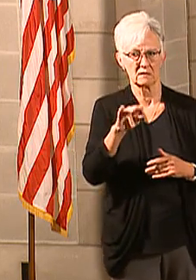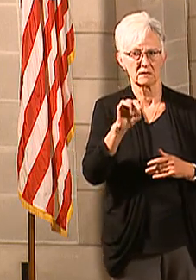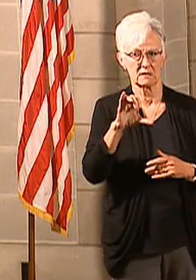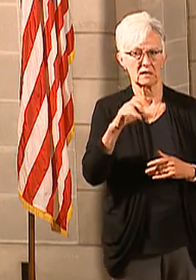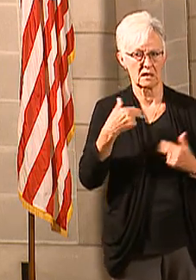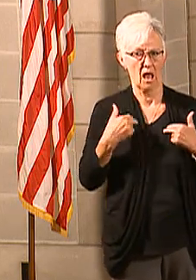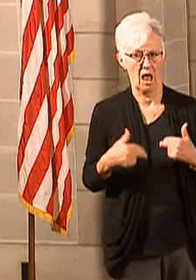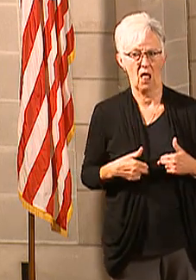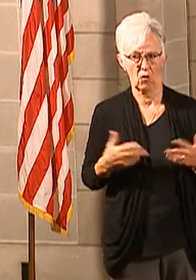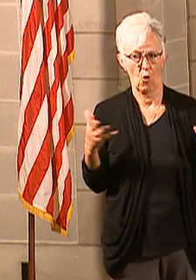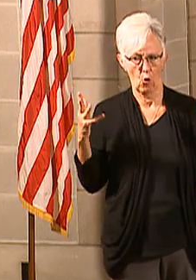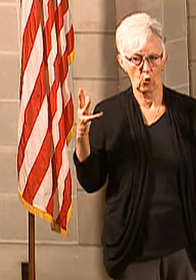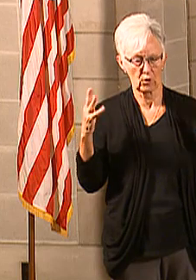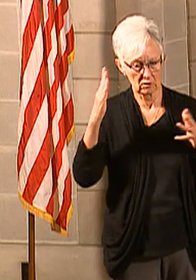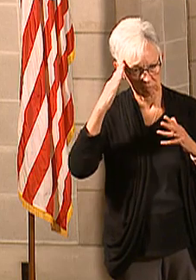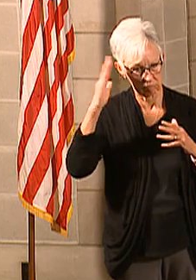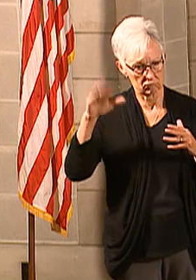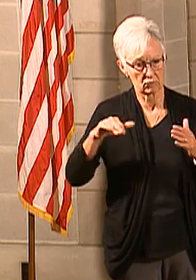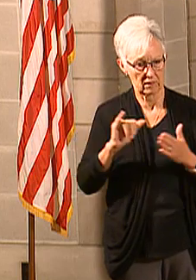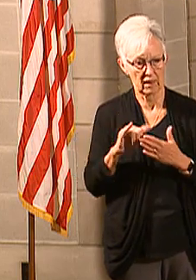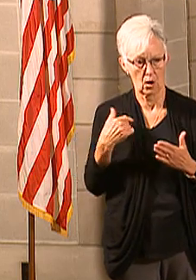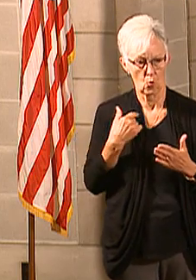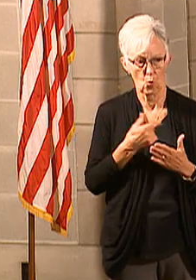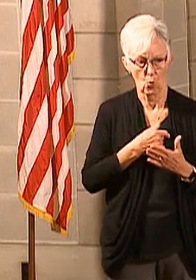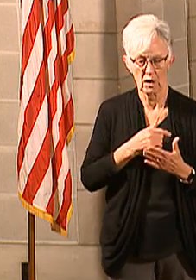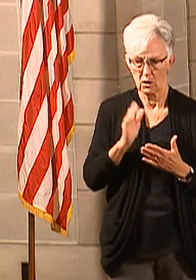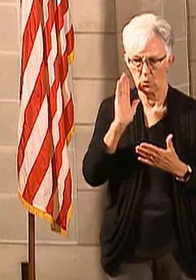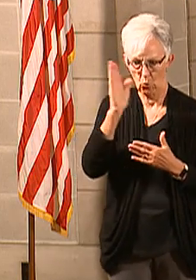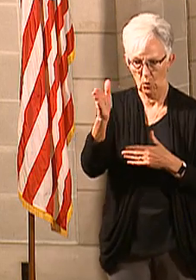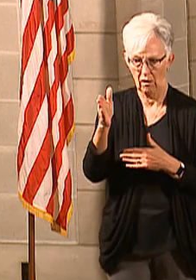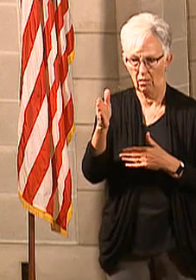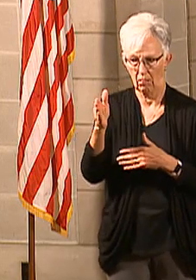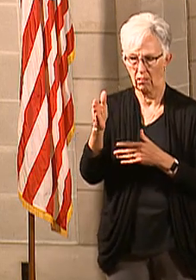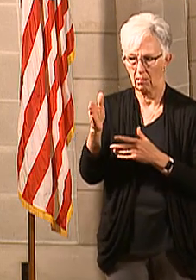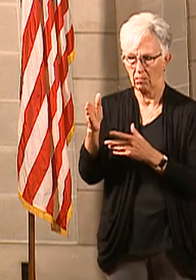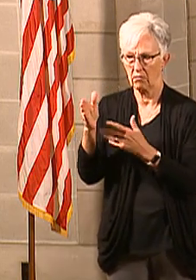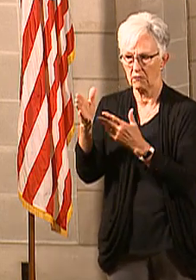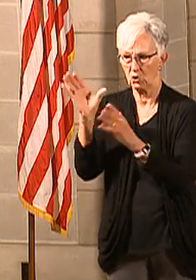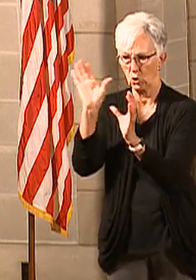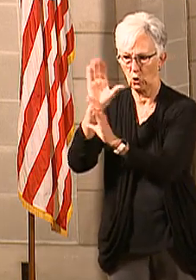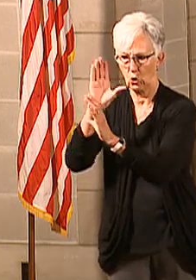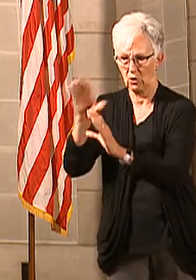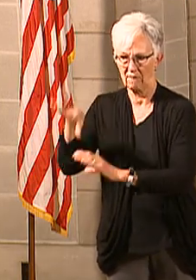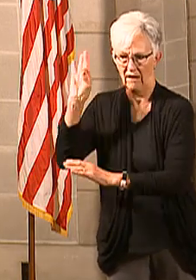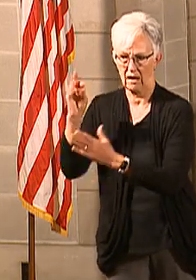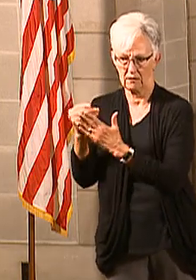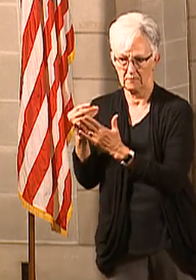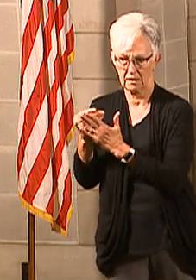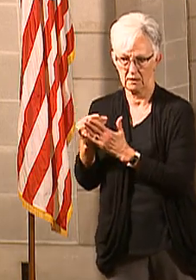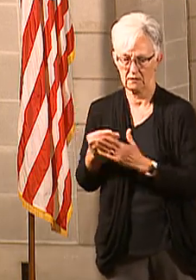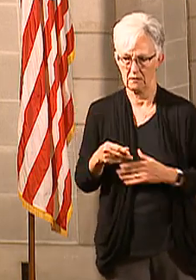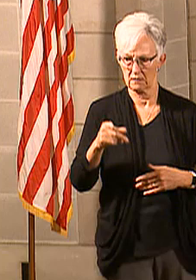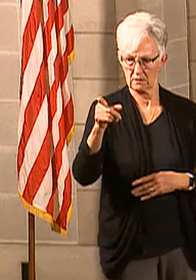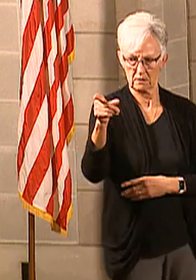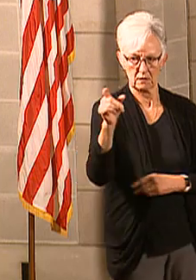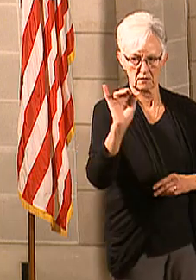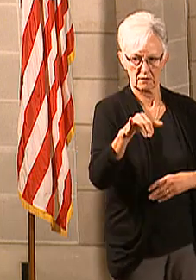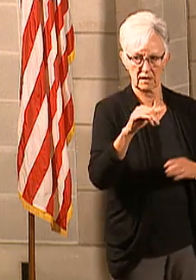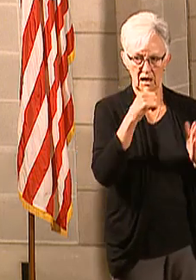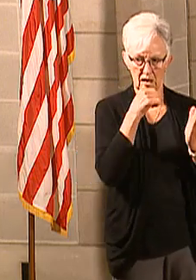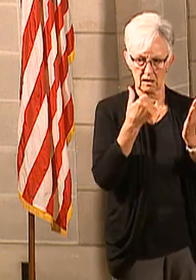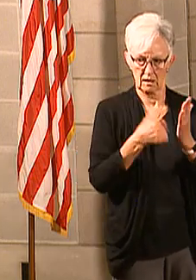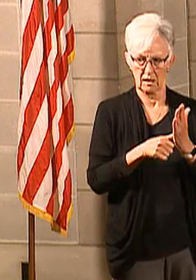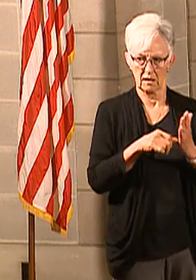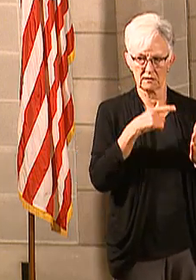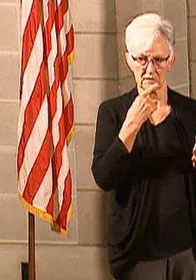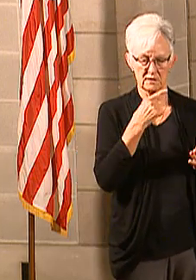effect that we're committed to going back and asking for that deficit request, but it'll have to wait until January. So, but the letter also said that the state probably